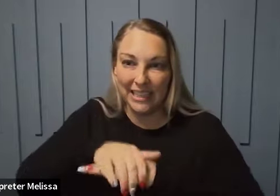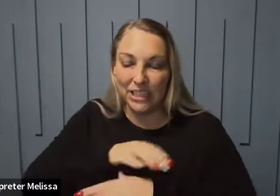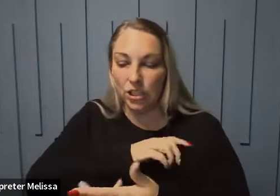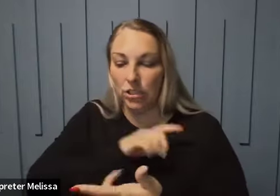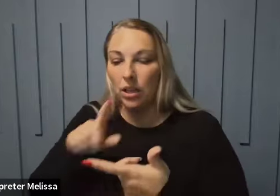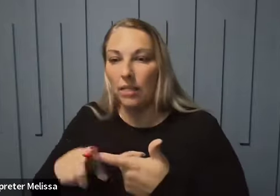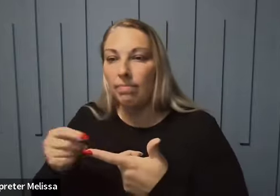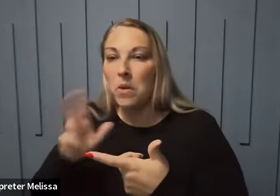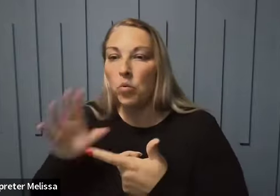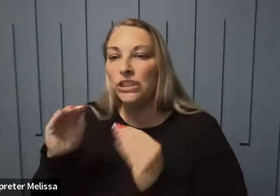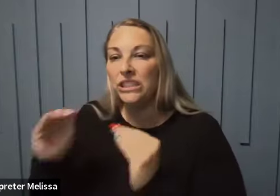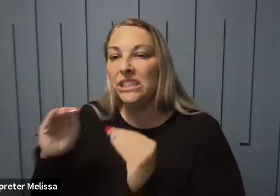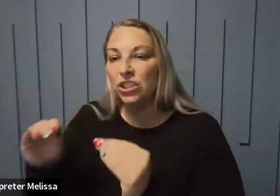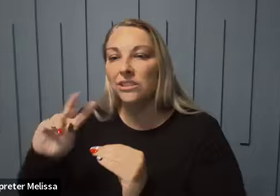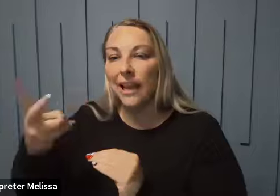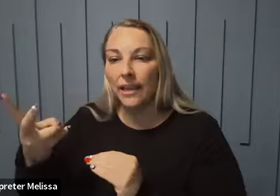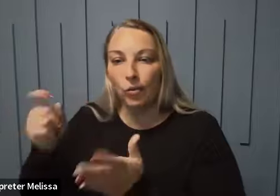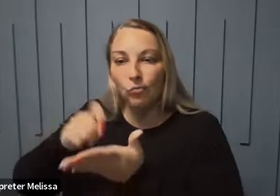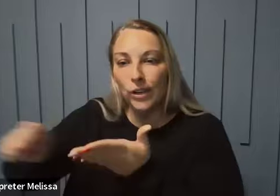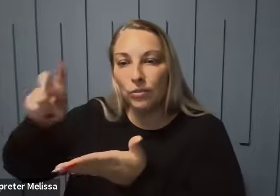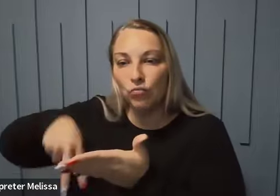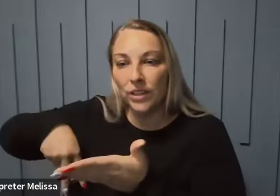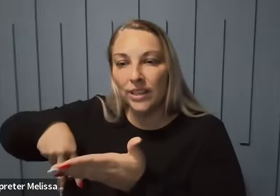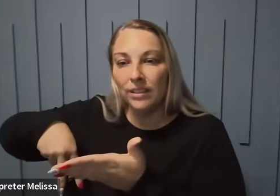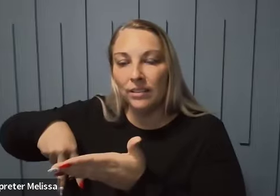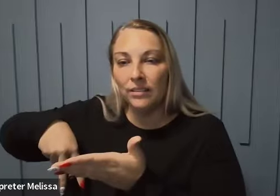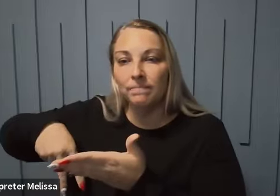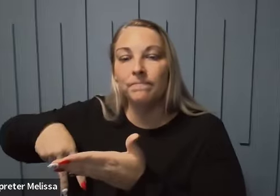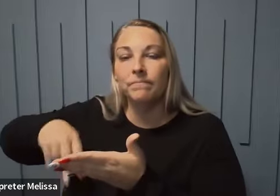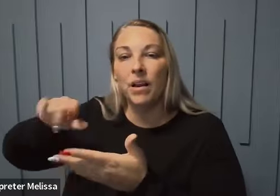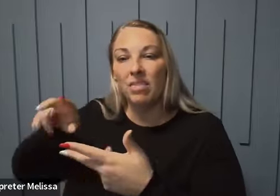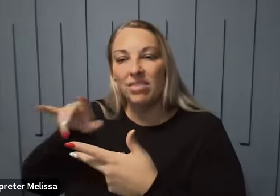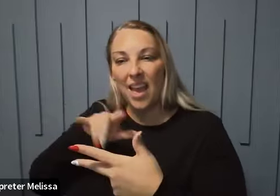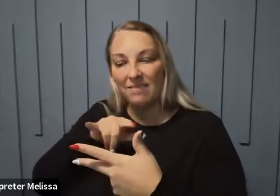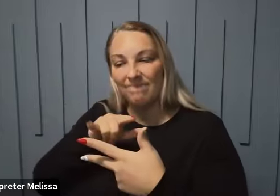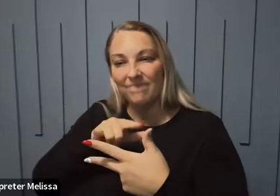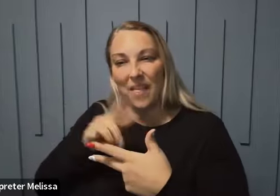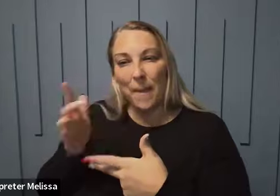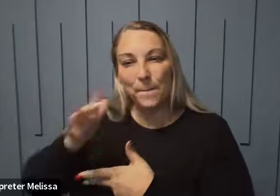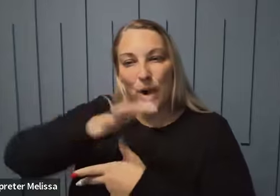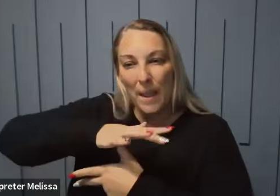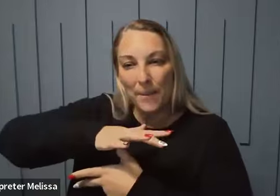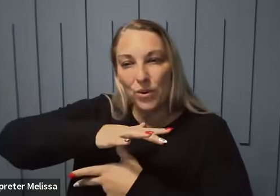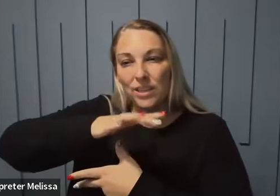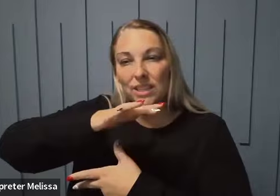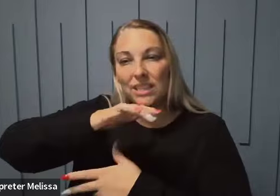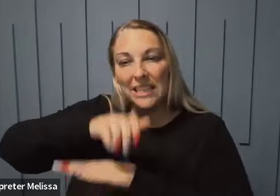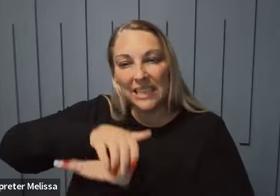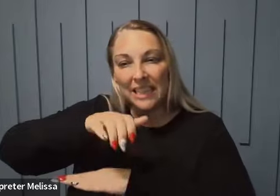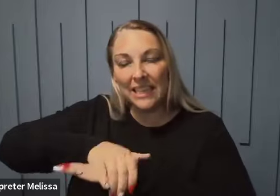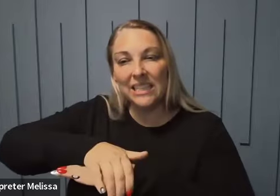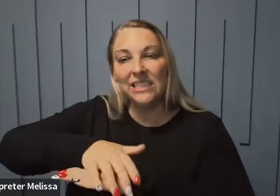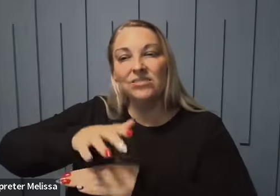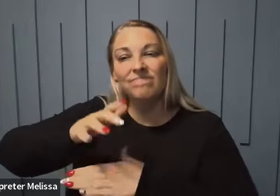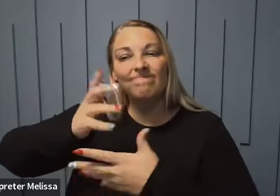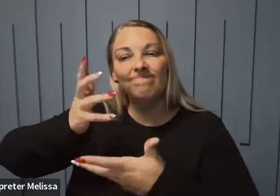bridge that goes from sign language to written English. And that's where we're trying to go. but we continue to have struggles. Like we continue to see